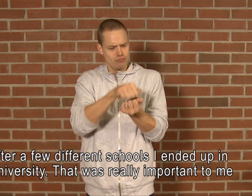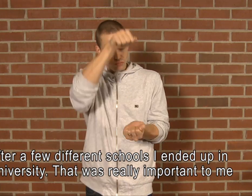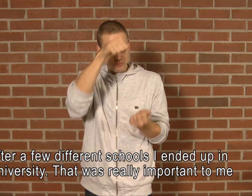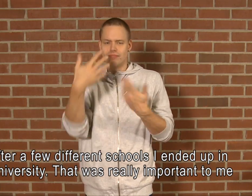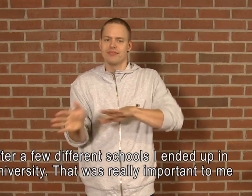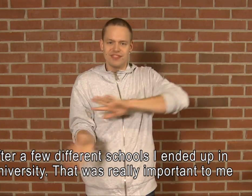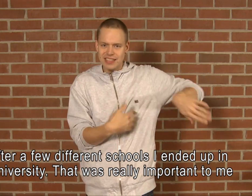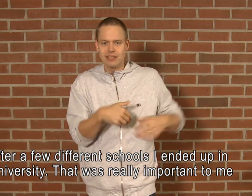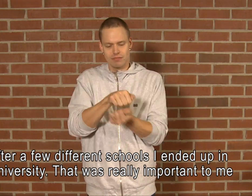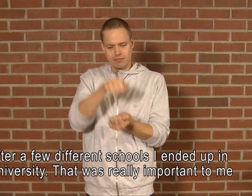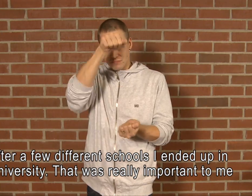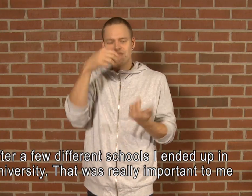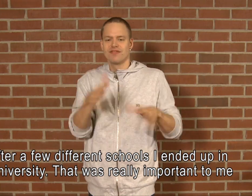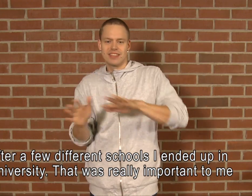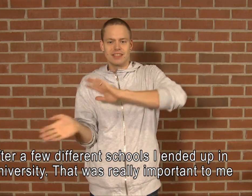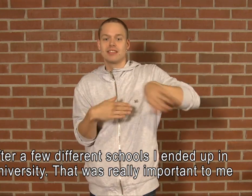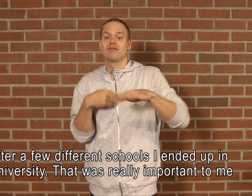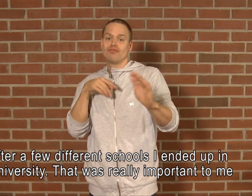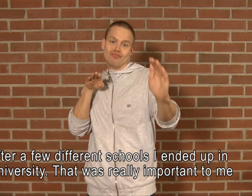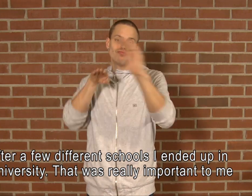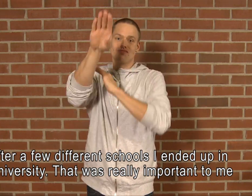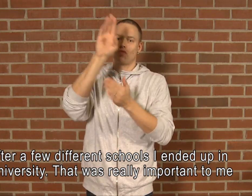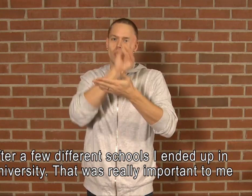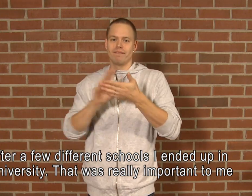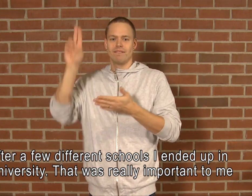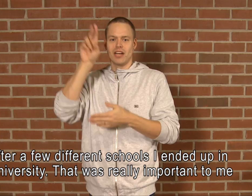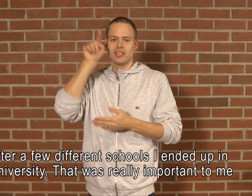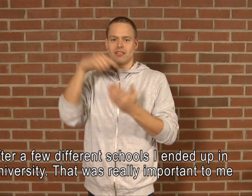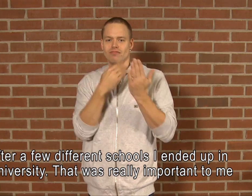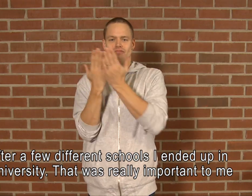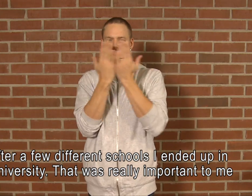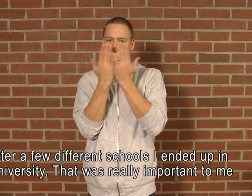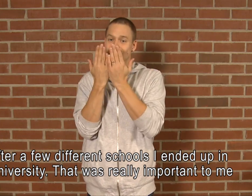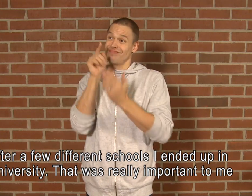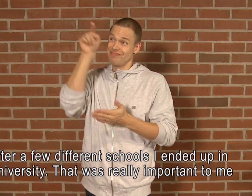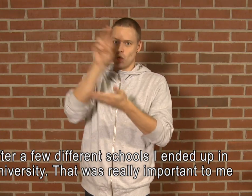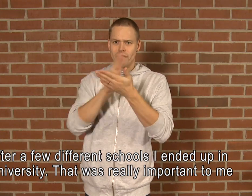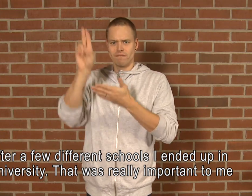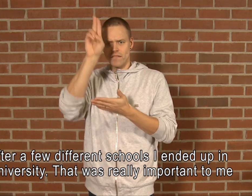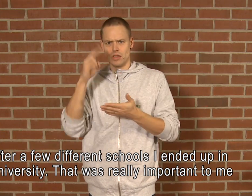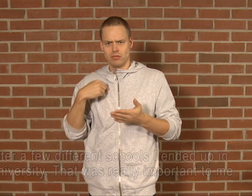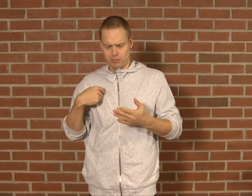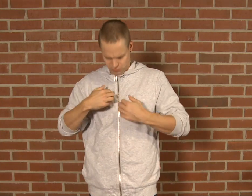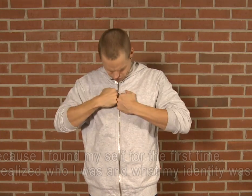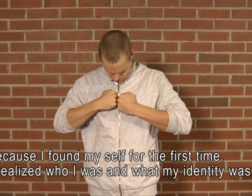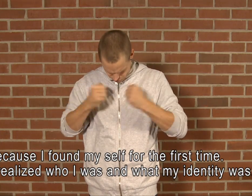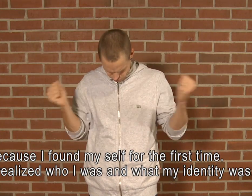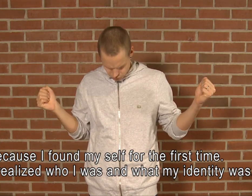rockin', we rockin' It's gonna be my year Grab a bottle and pop it I can feel it in the